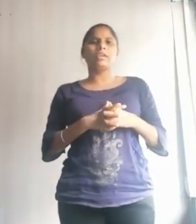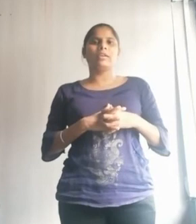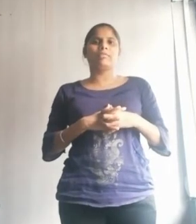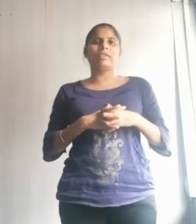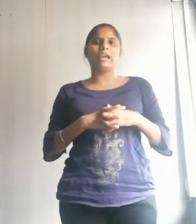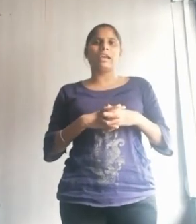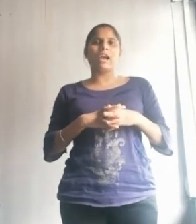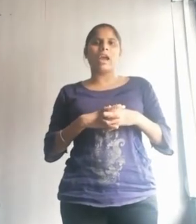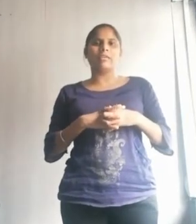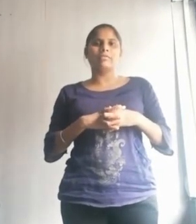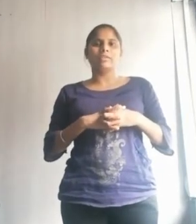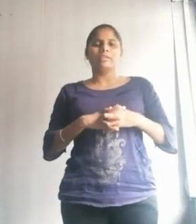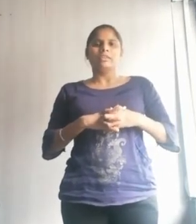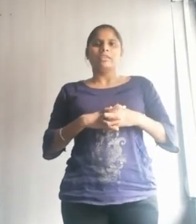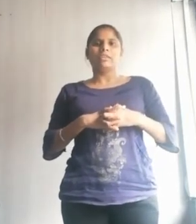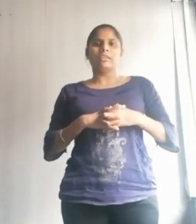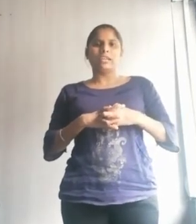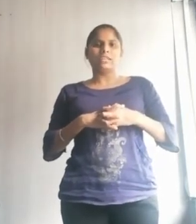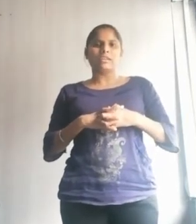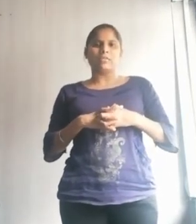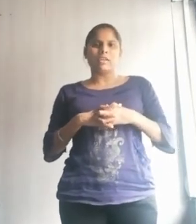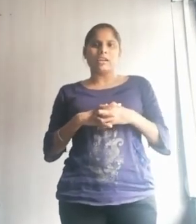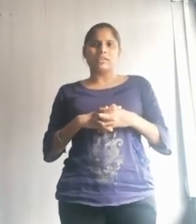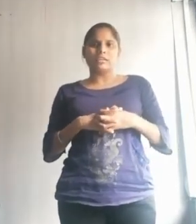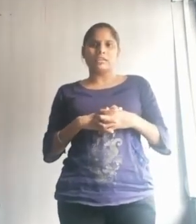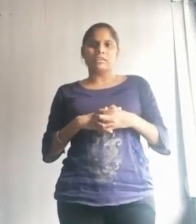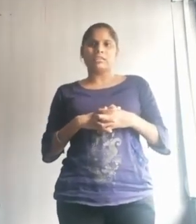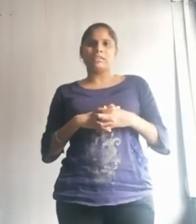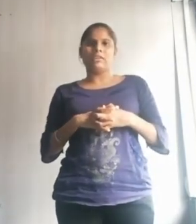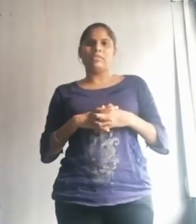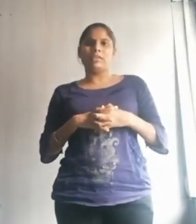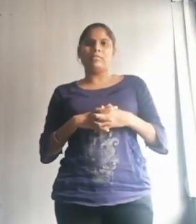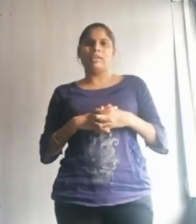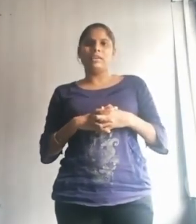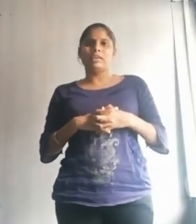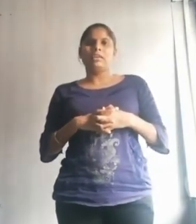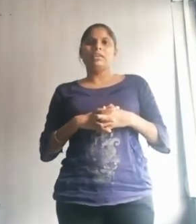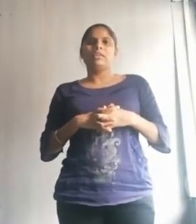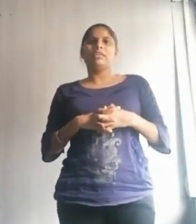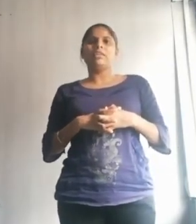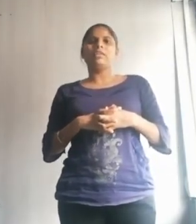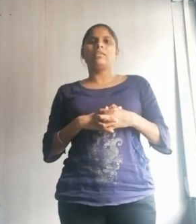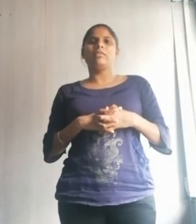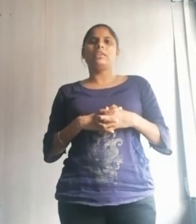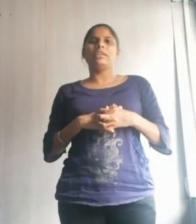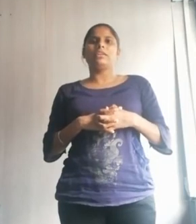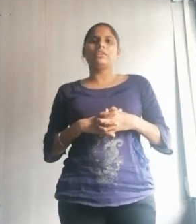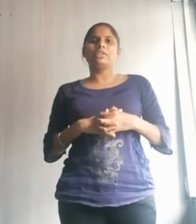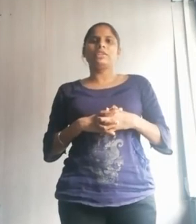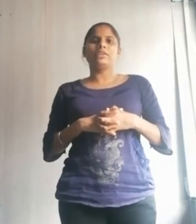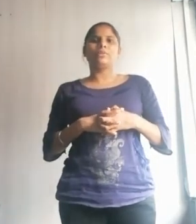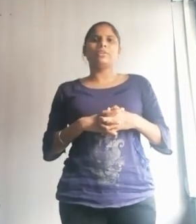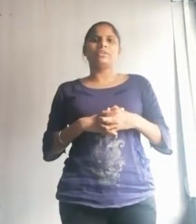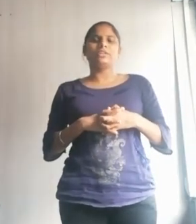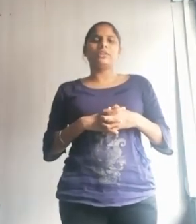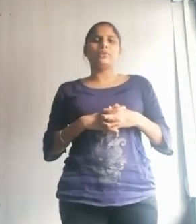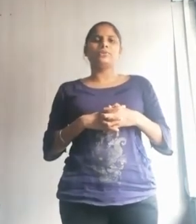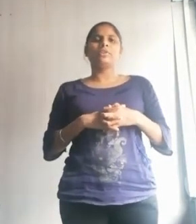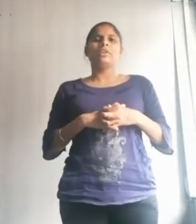of the API, I am in case of that, they will be they will be easy use.